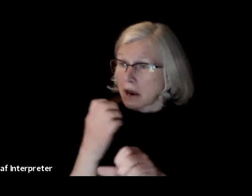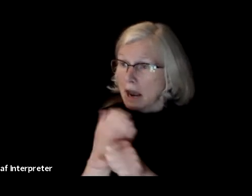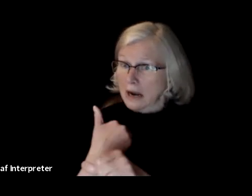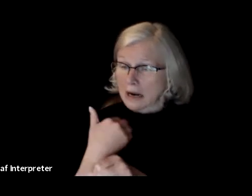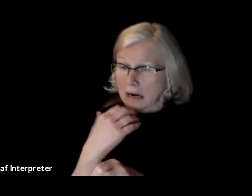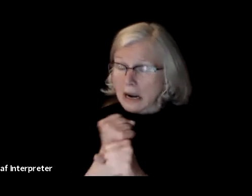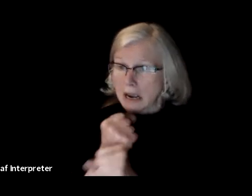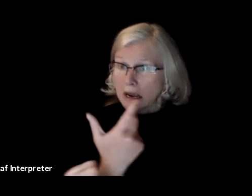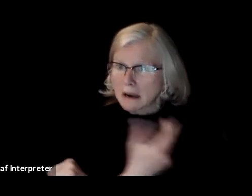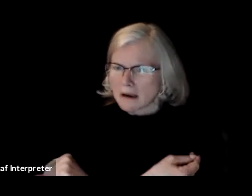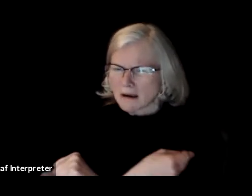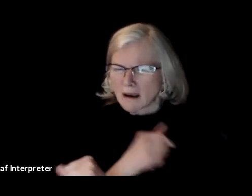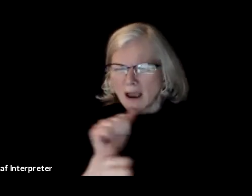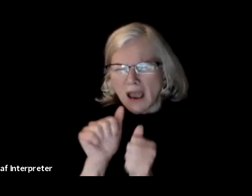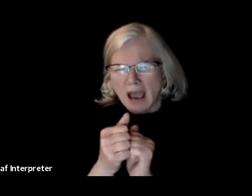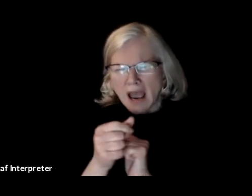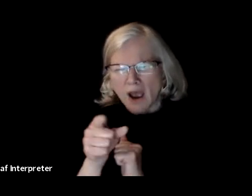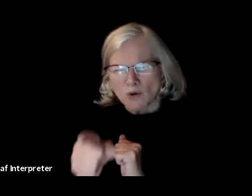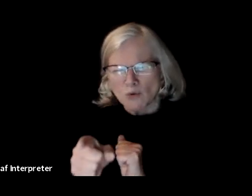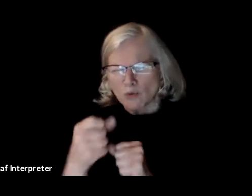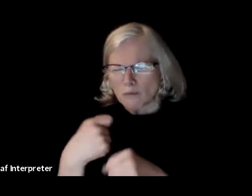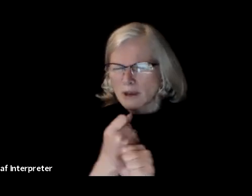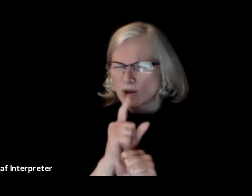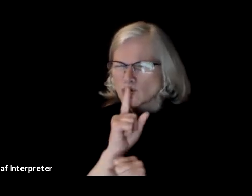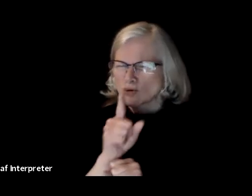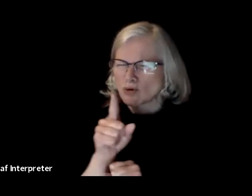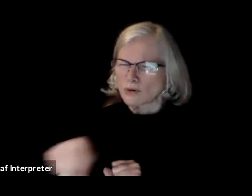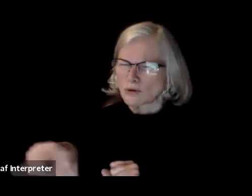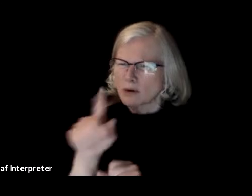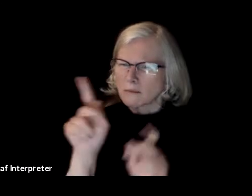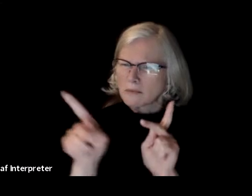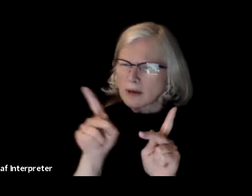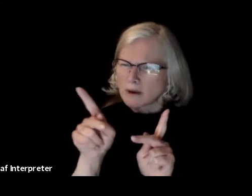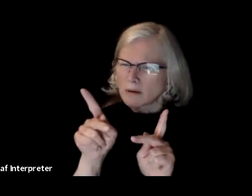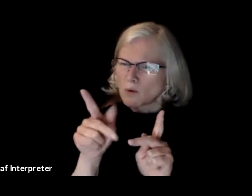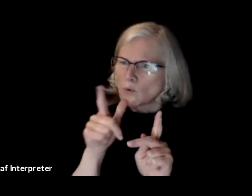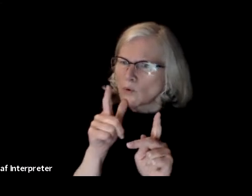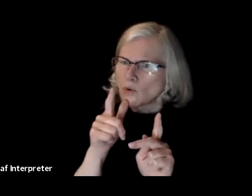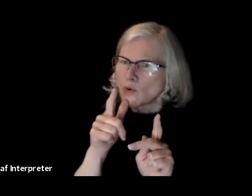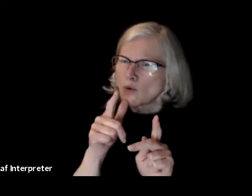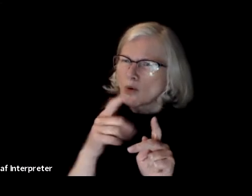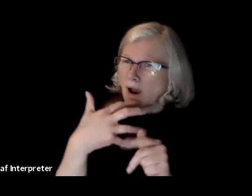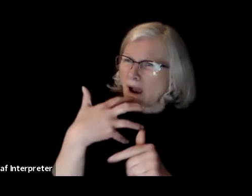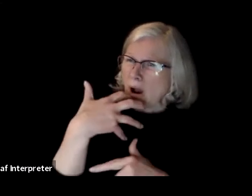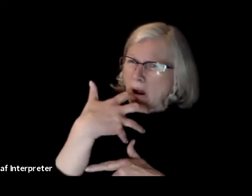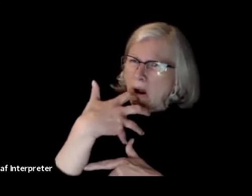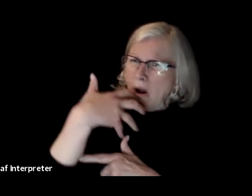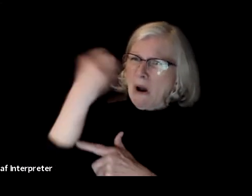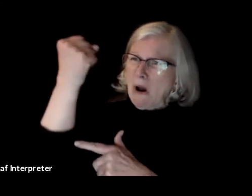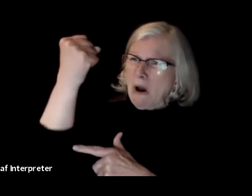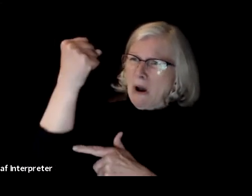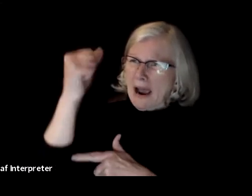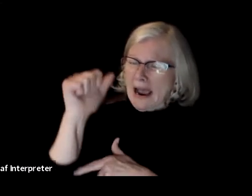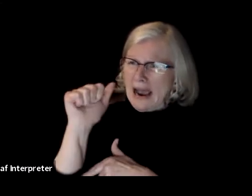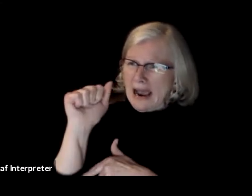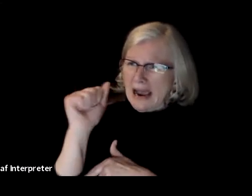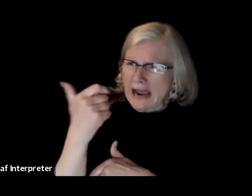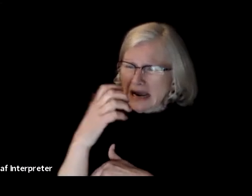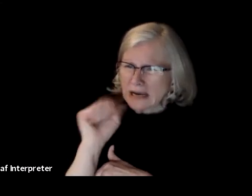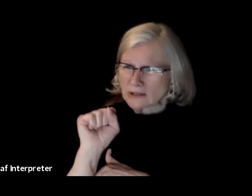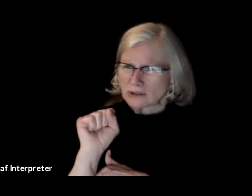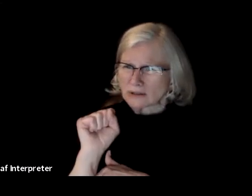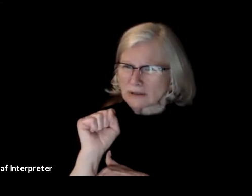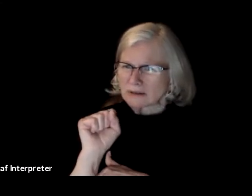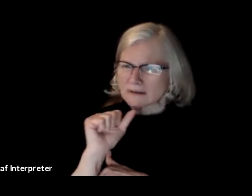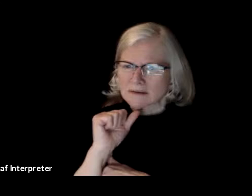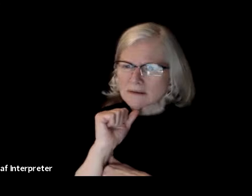groups in higher age groups, that people in higher age groups who might be at higher risk of COVID are not put later in line